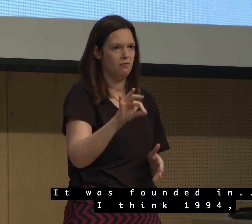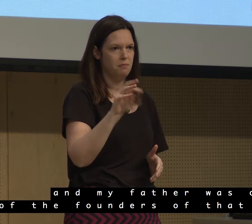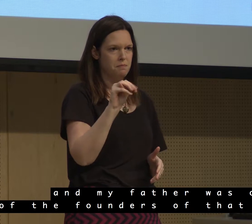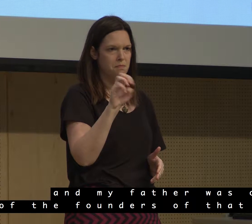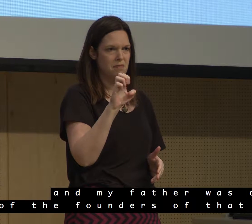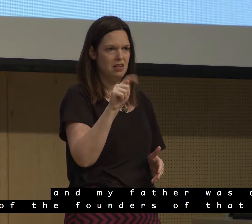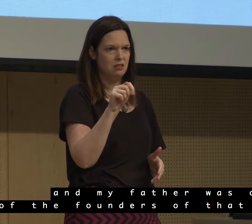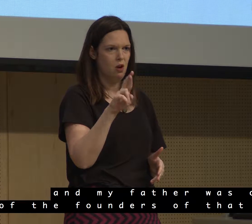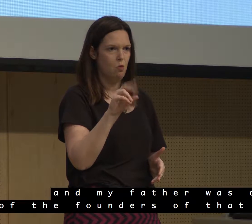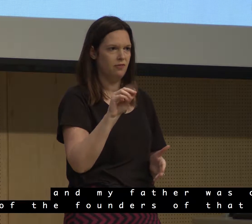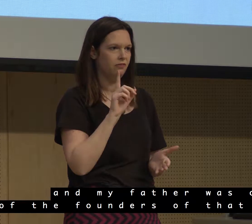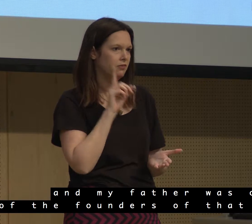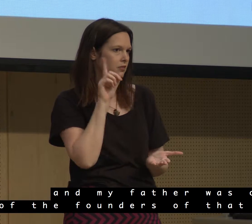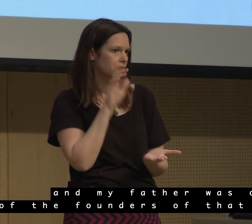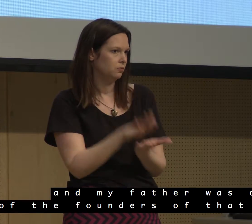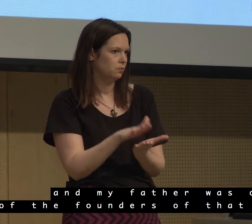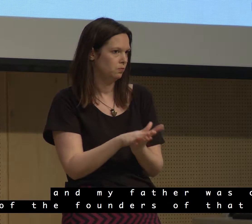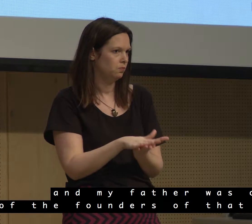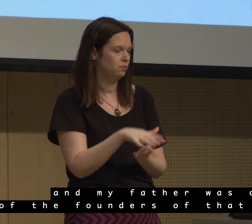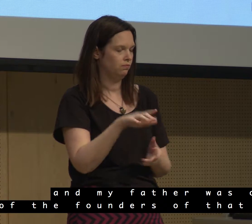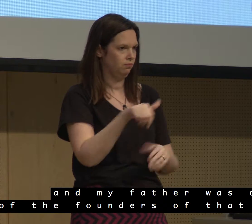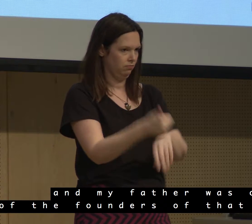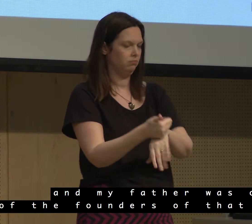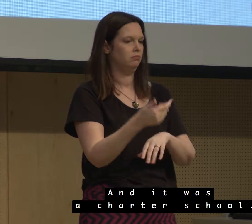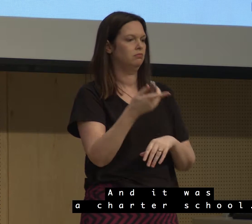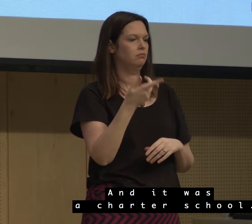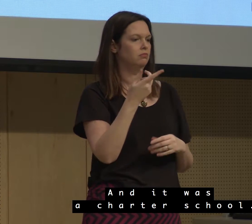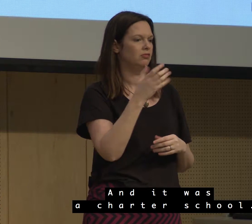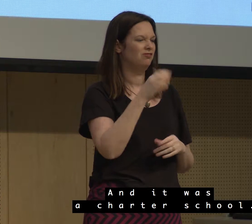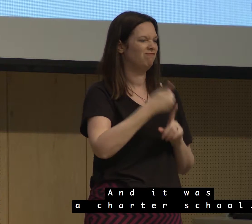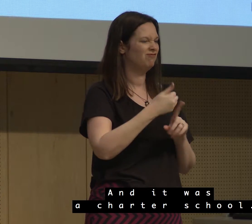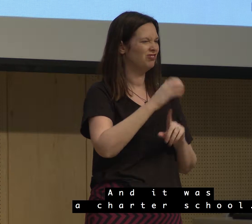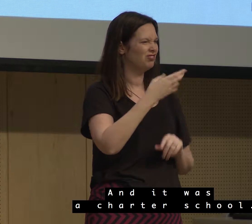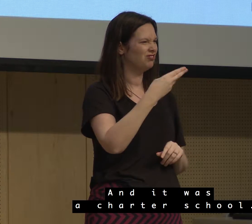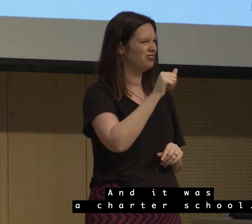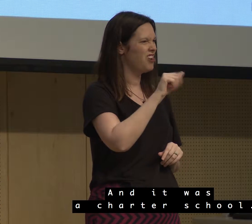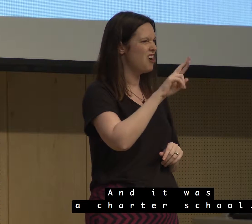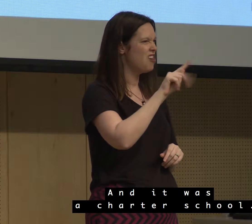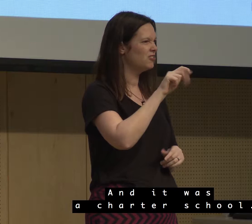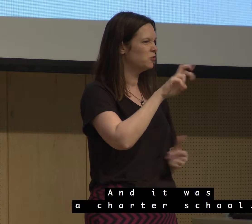1994. And my father was one of the founders of that school. And it was a charter school.